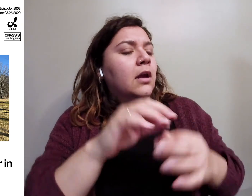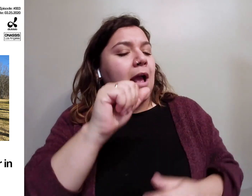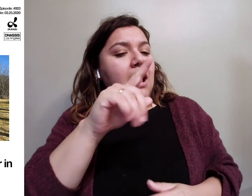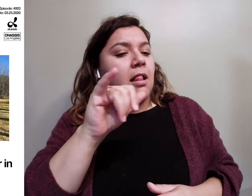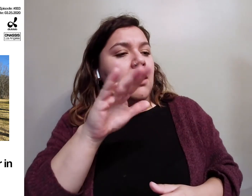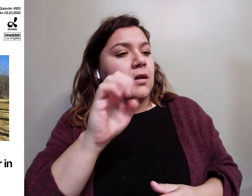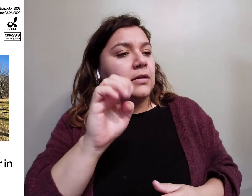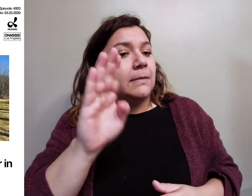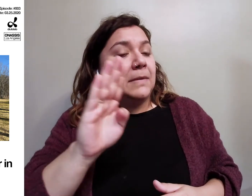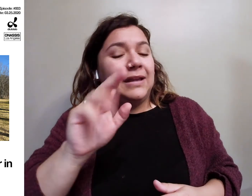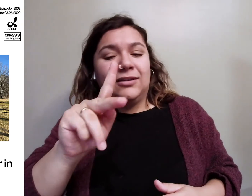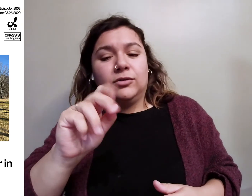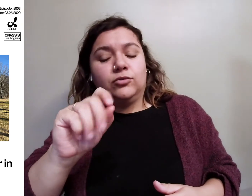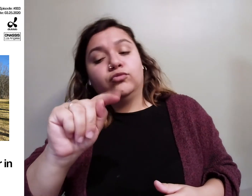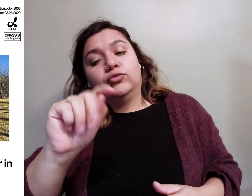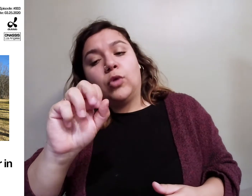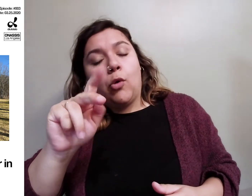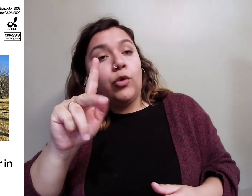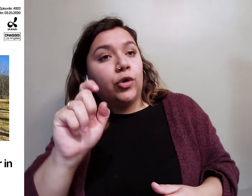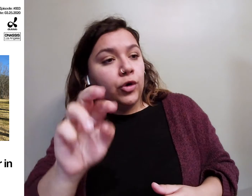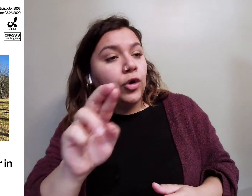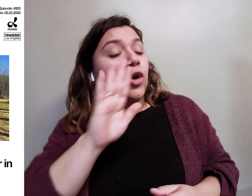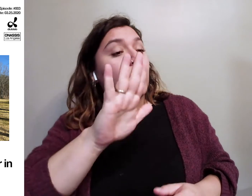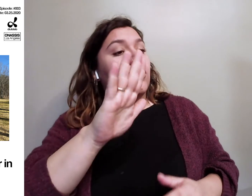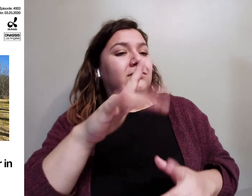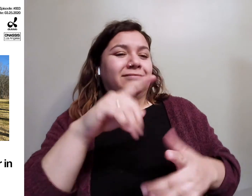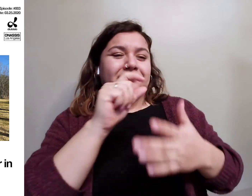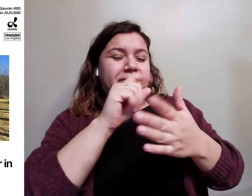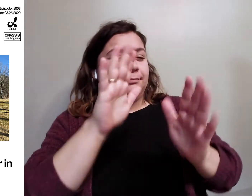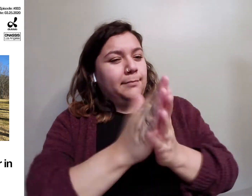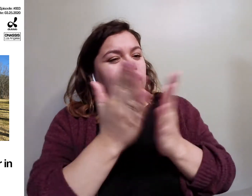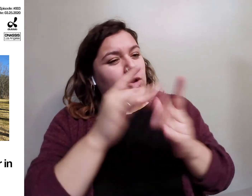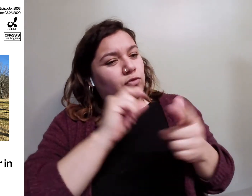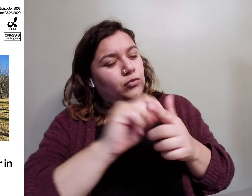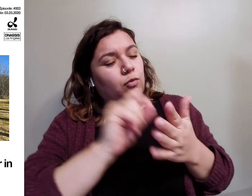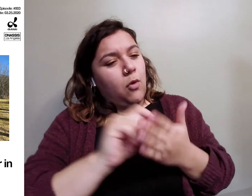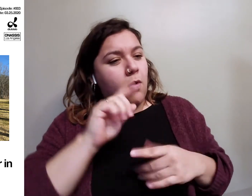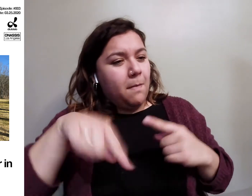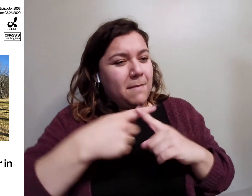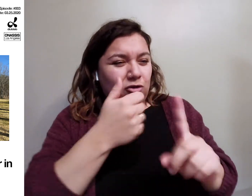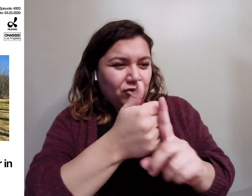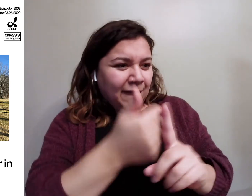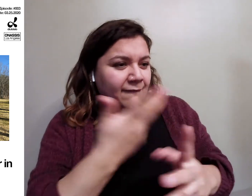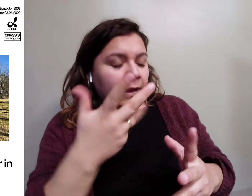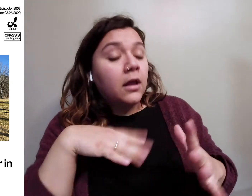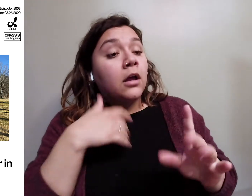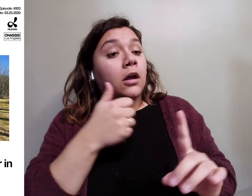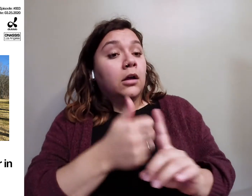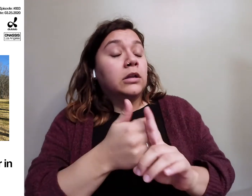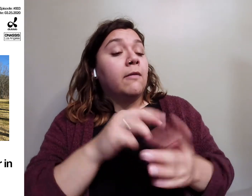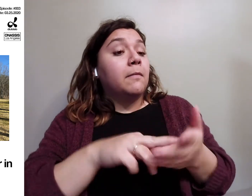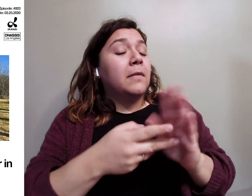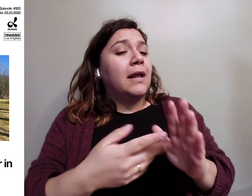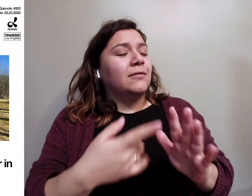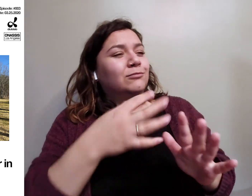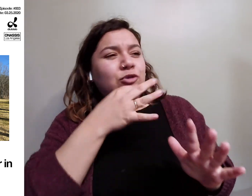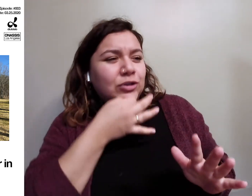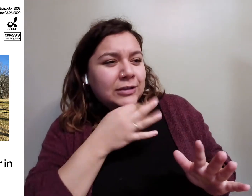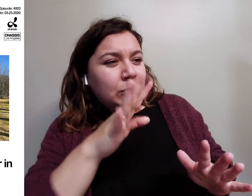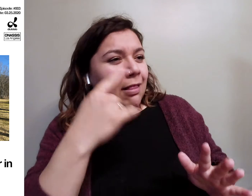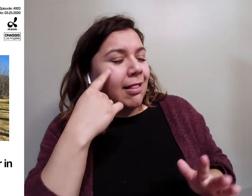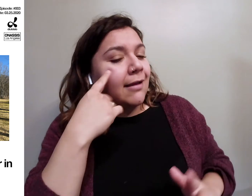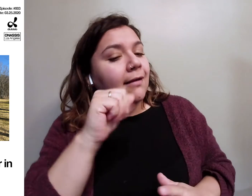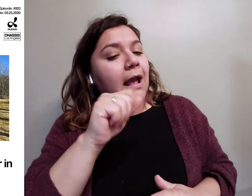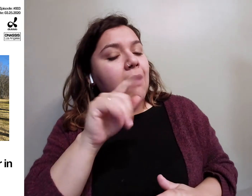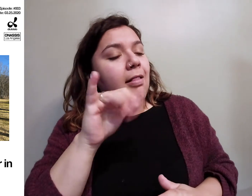Tokler's autobiography, and I'm curious what you think Alice and Gertrude would have